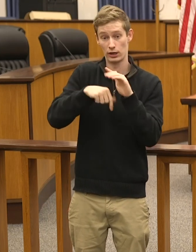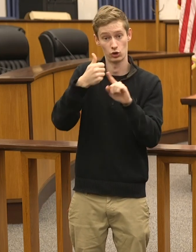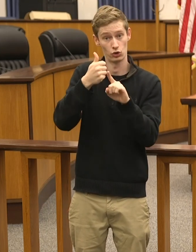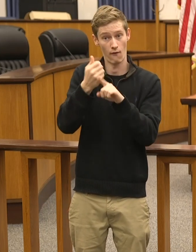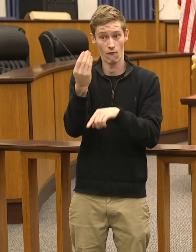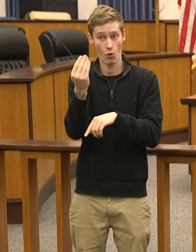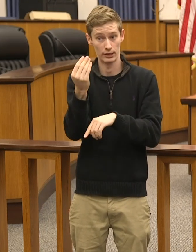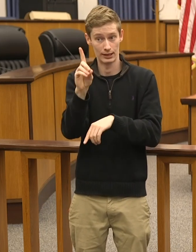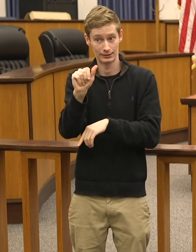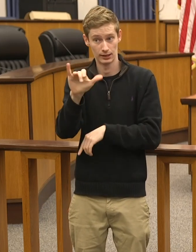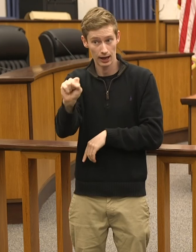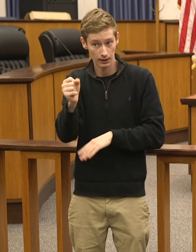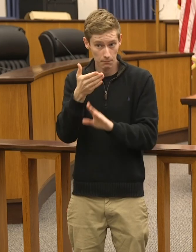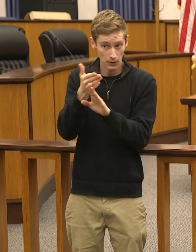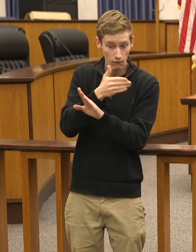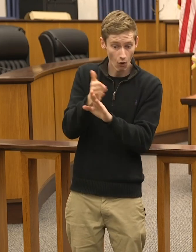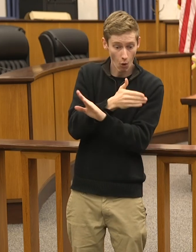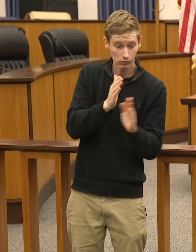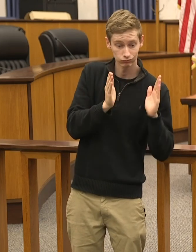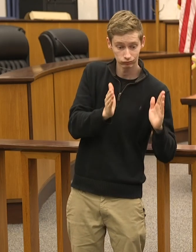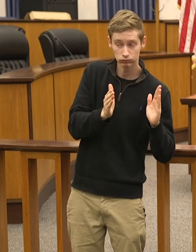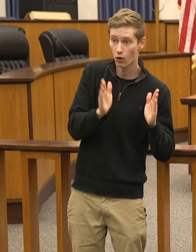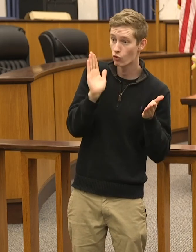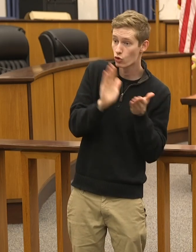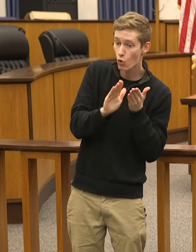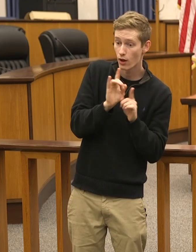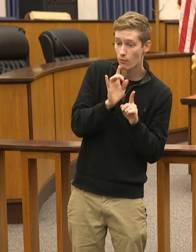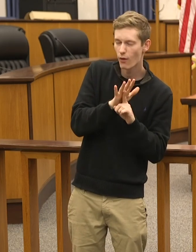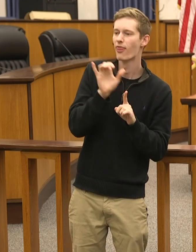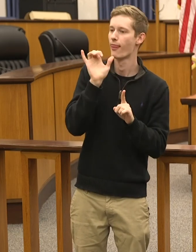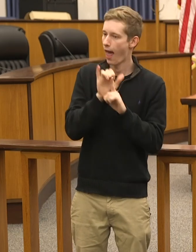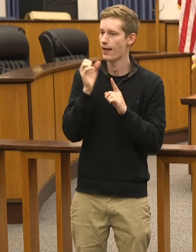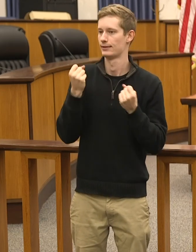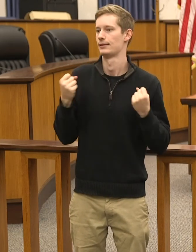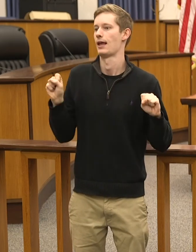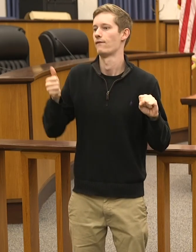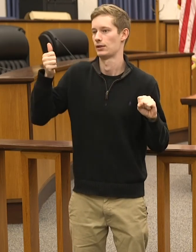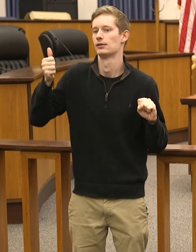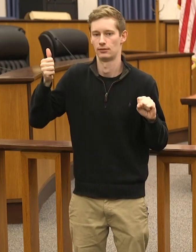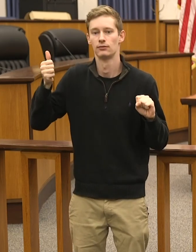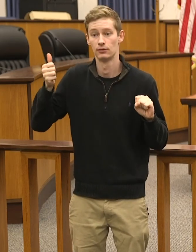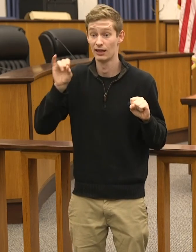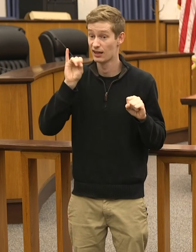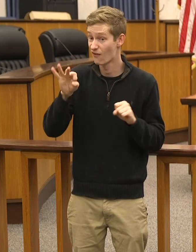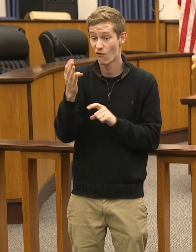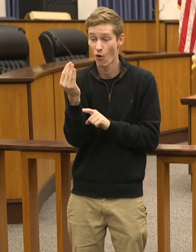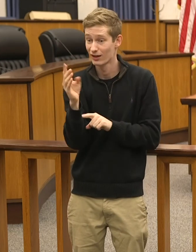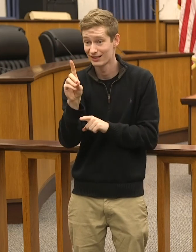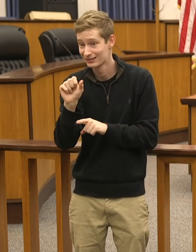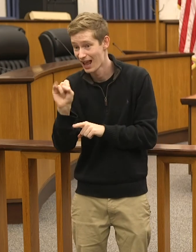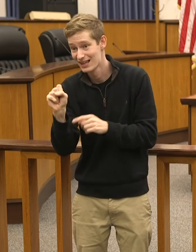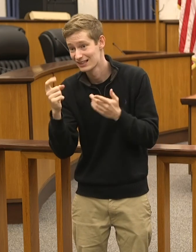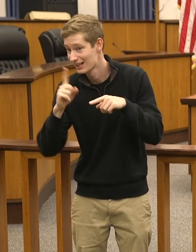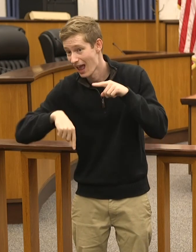14 days and minimize any exposure, that's the safest thing to do. If 14 days is unreasonable, then think about